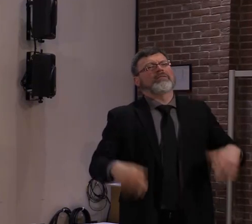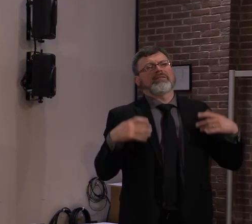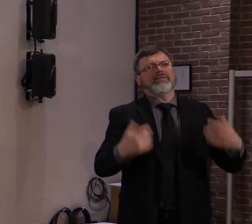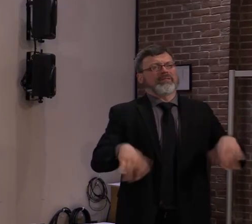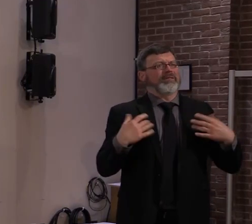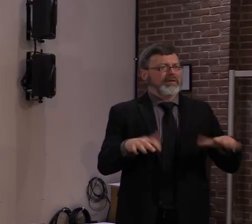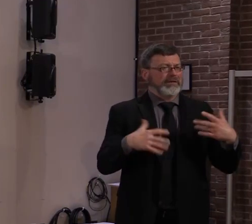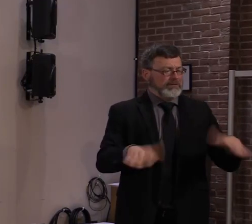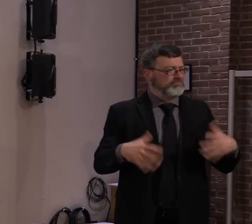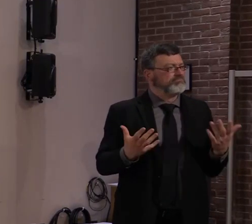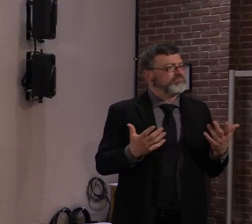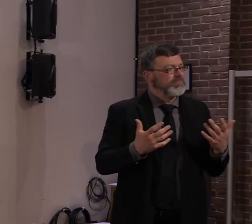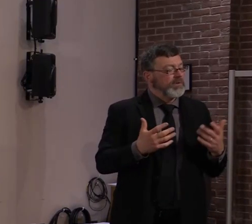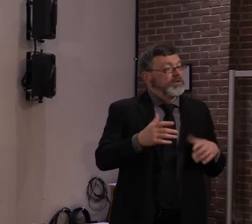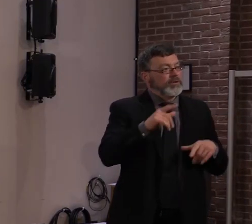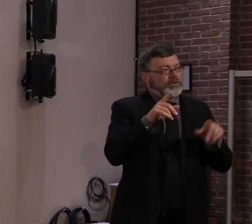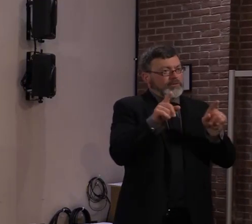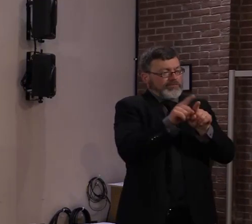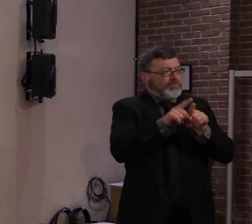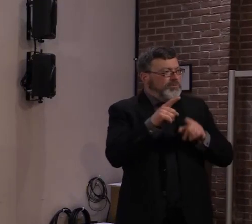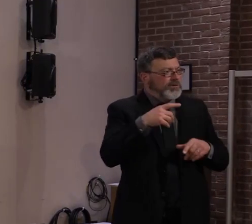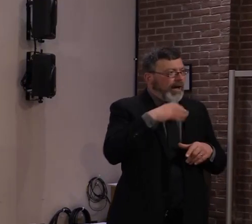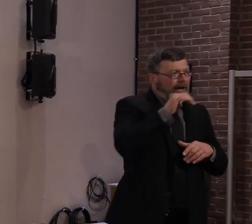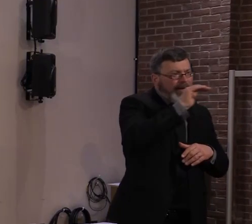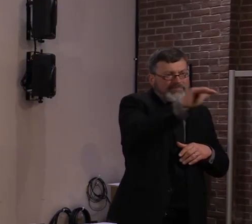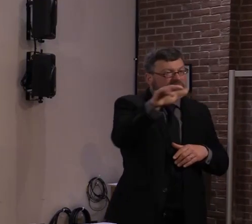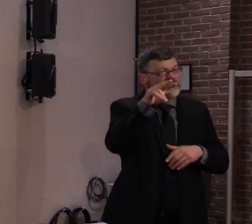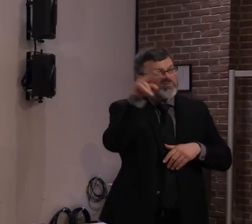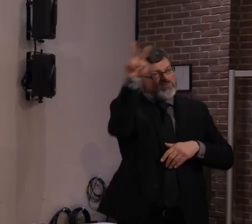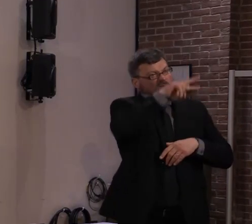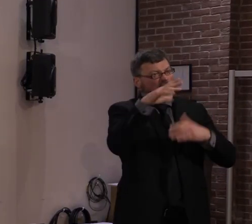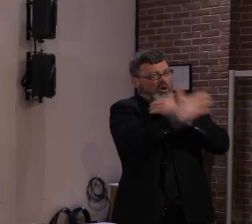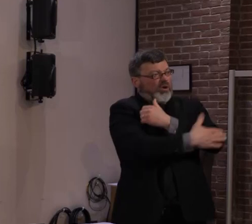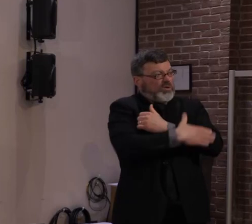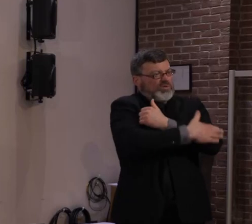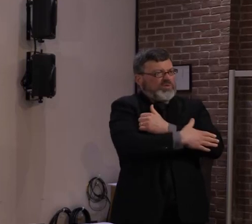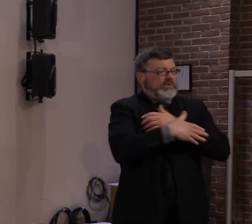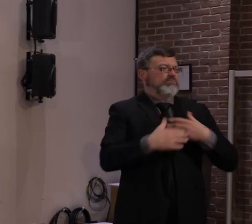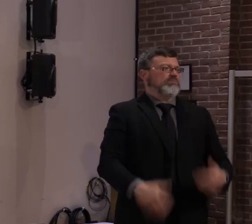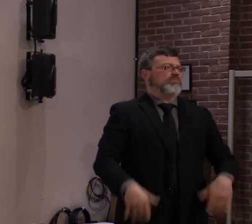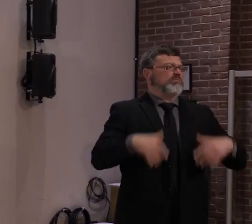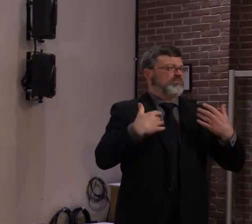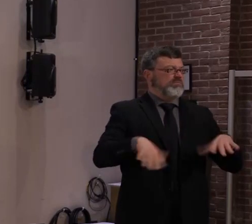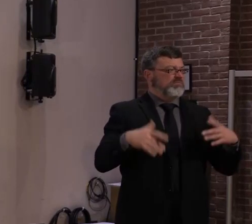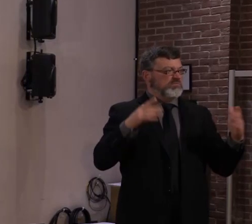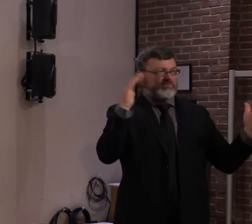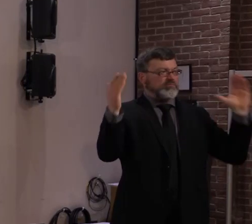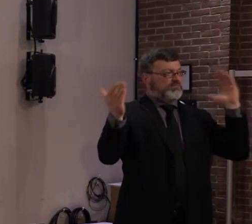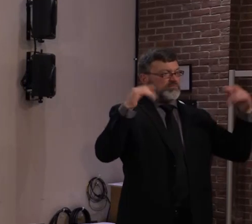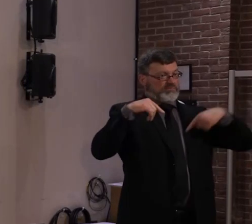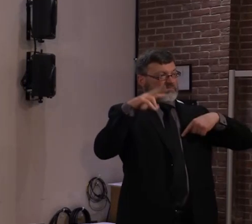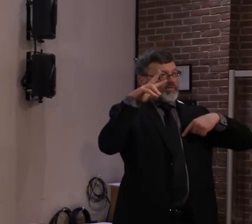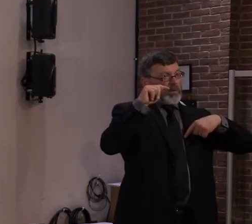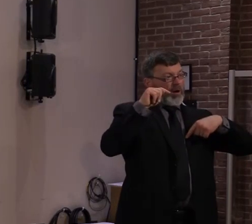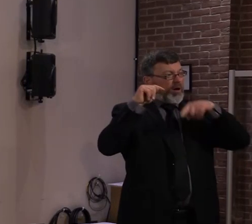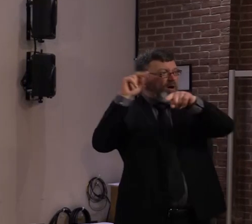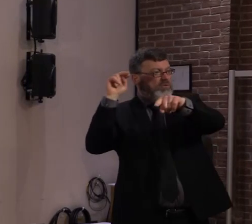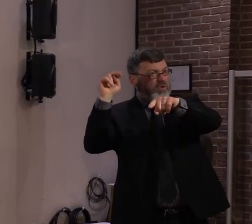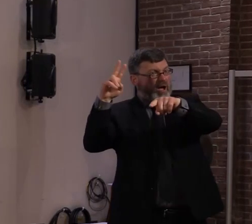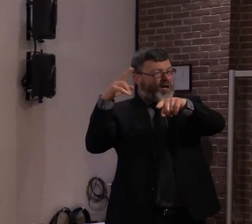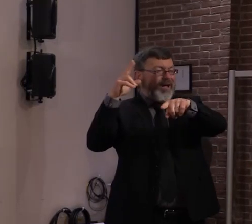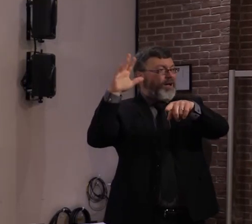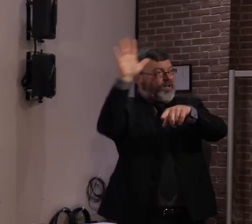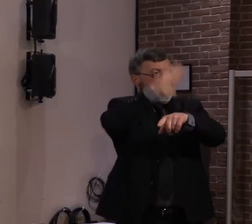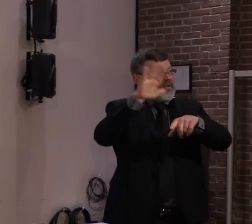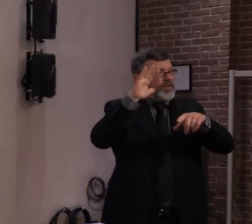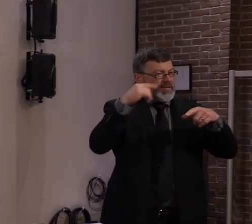faring well compared to the rest of the country. As of April 29th, Vermont's 7-day case rate is